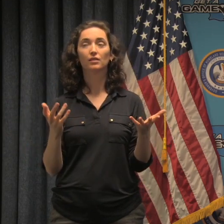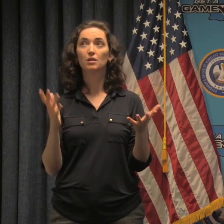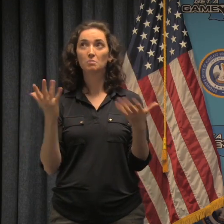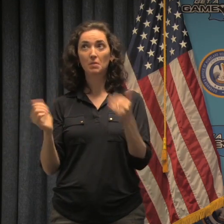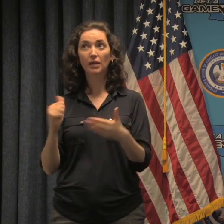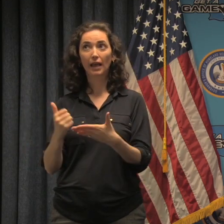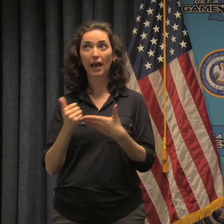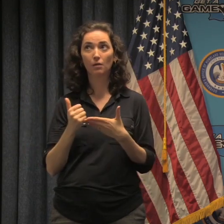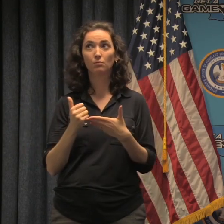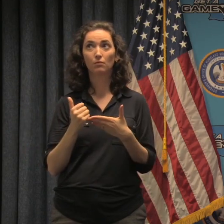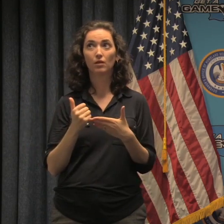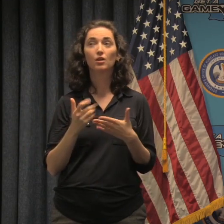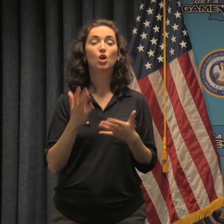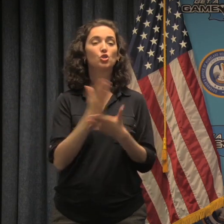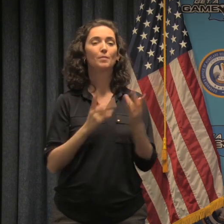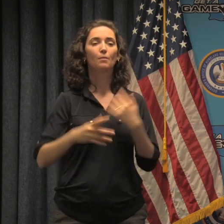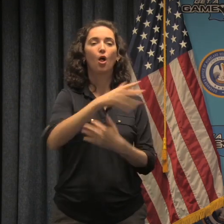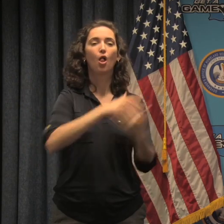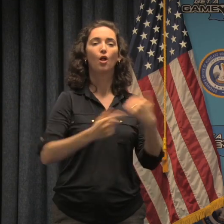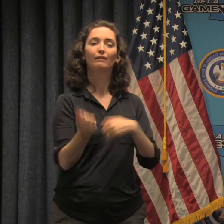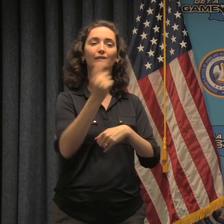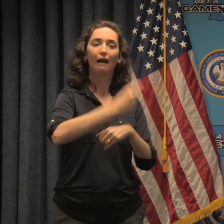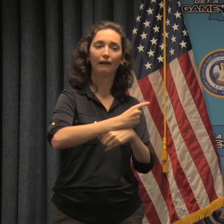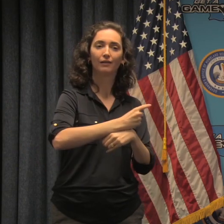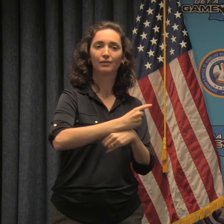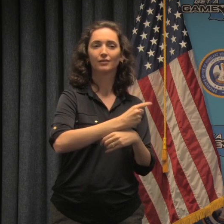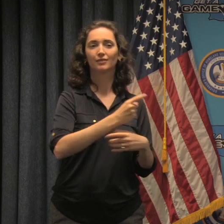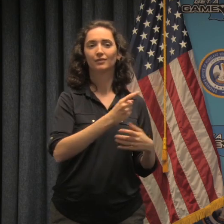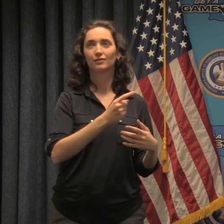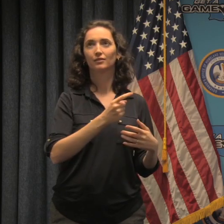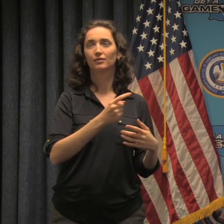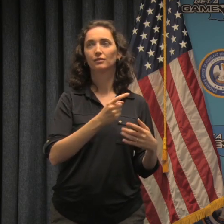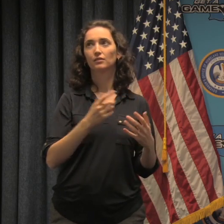way they're supposed to and only going out for essential